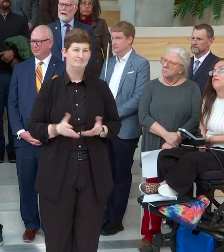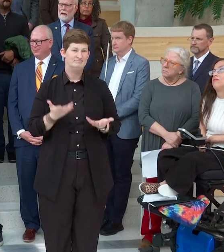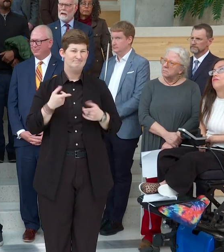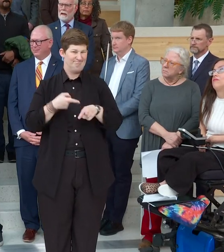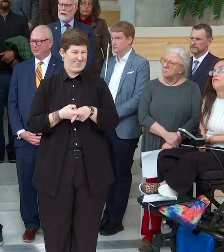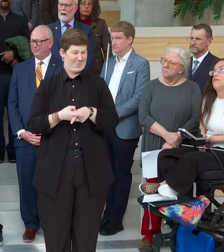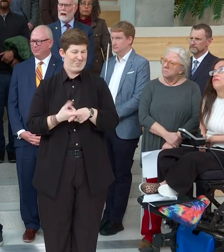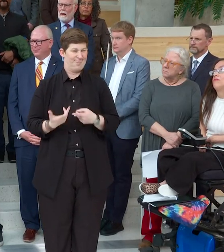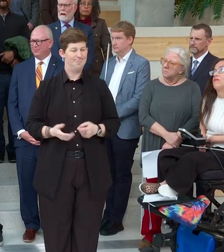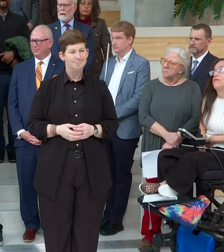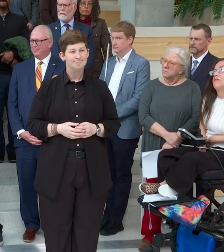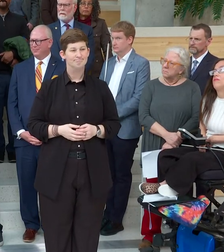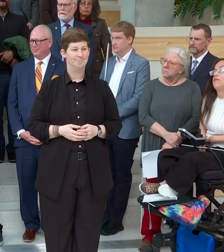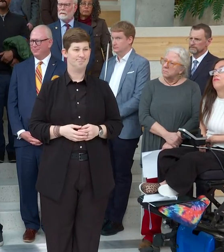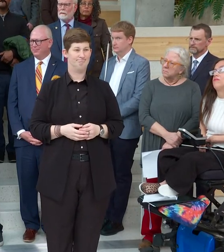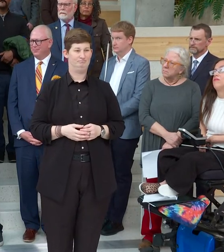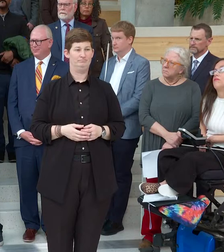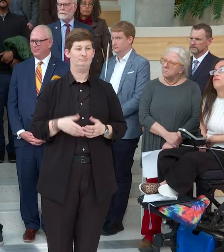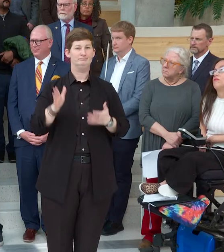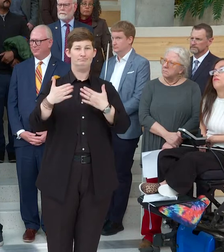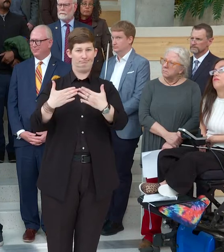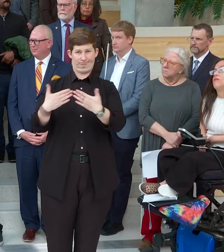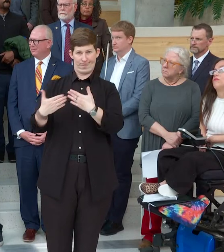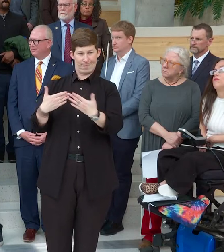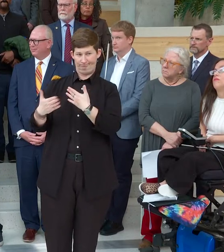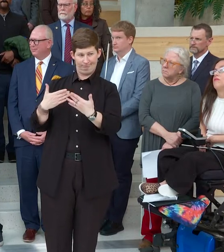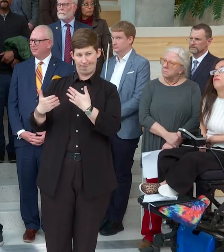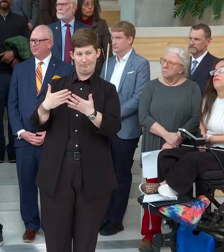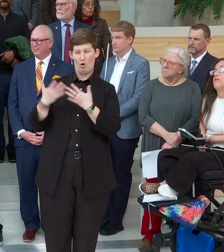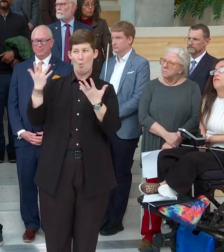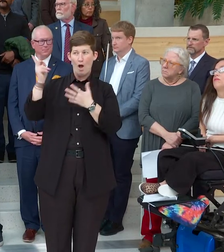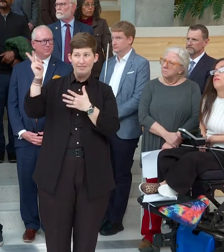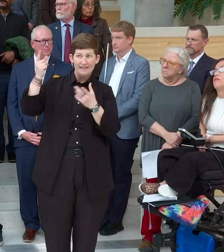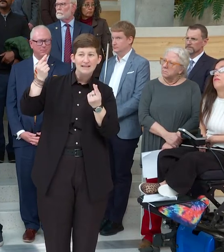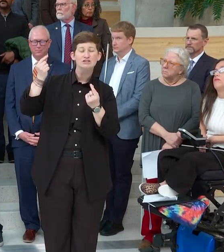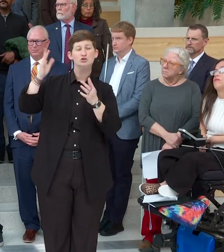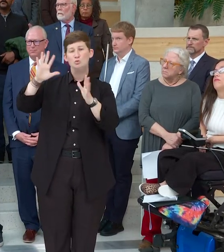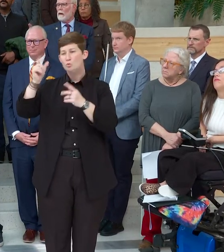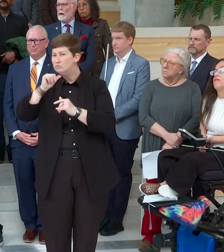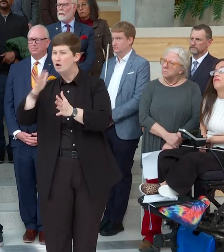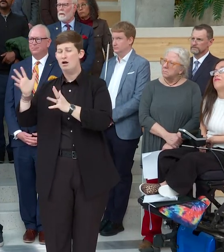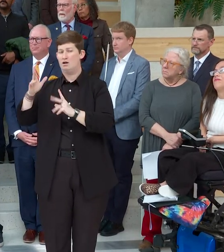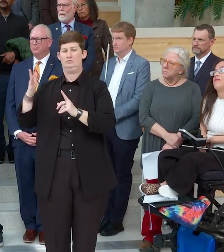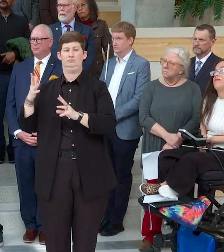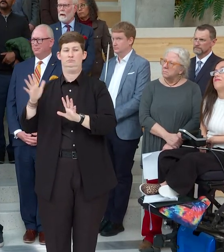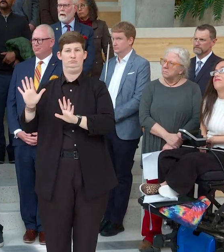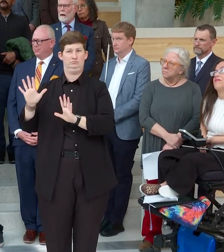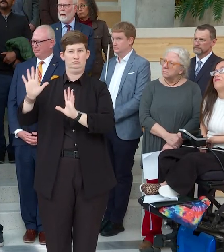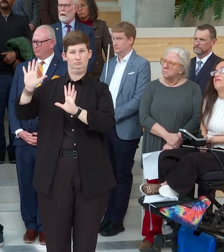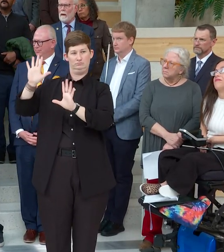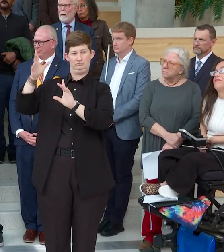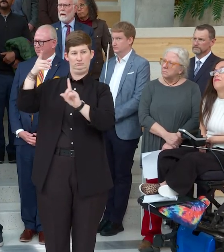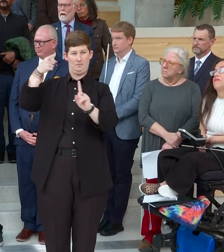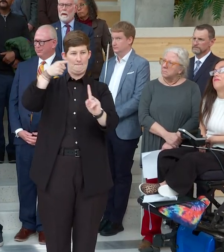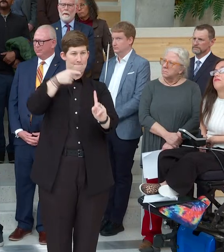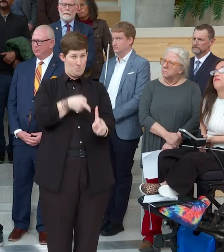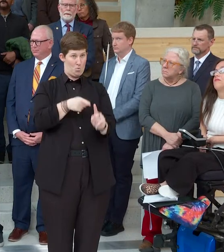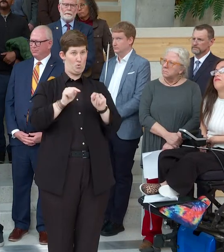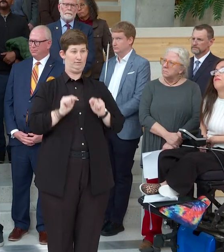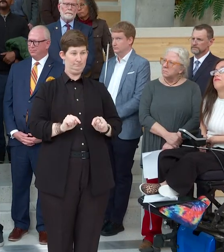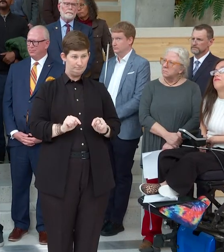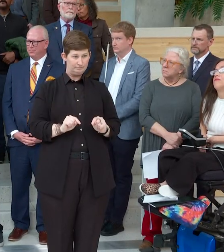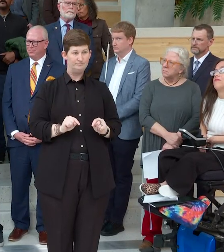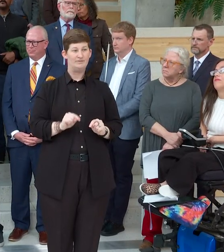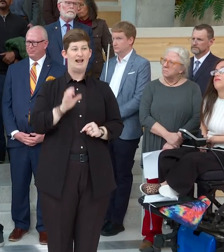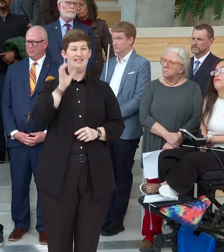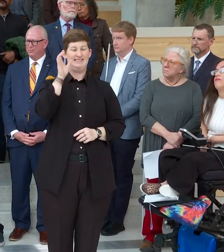Regardless of what Uber and Lyft is or is not going to do, we should be listening to independent research. We